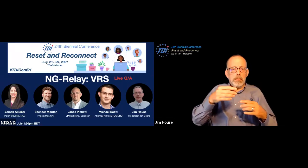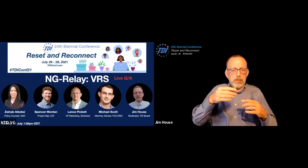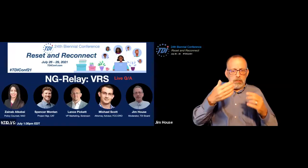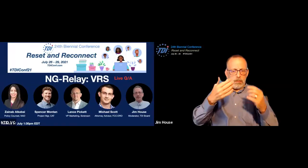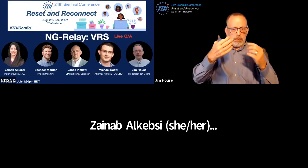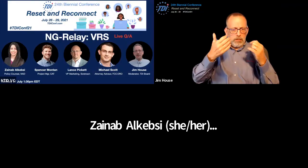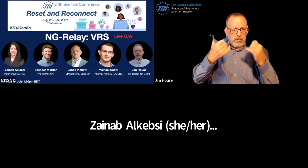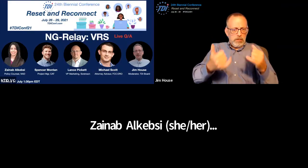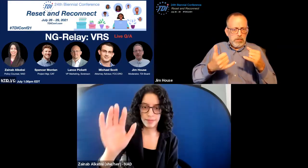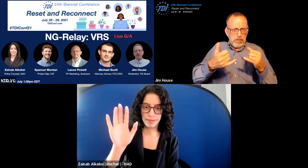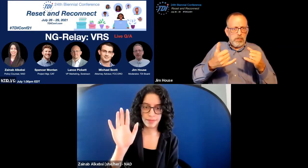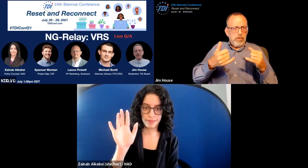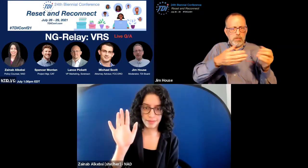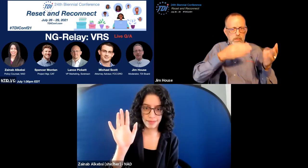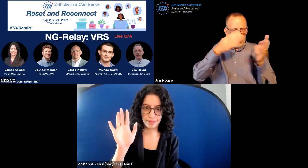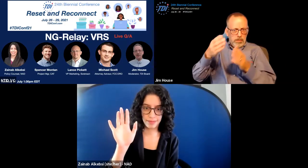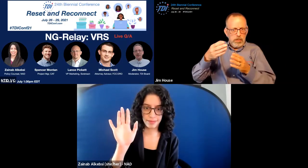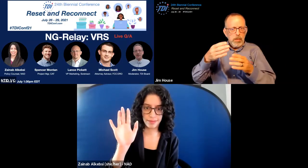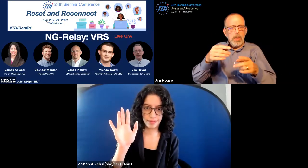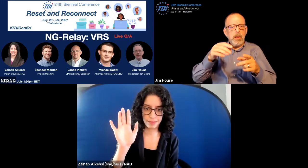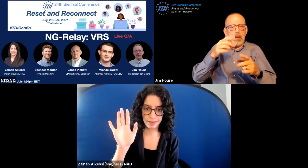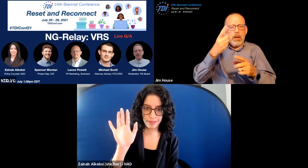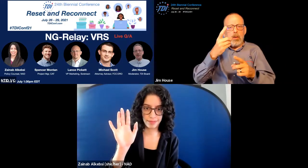This is Jim, thank you.